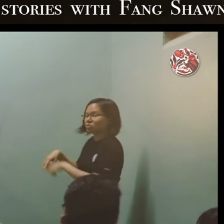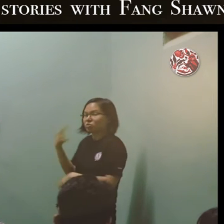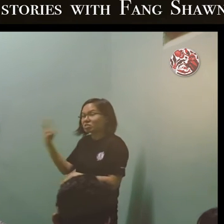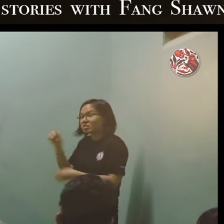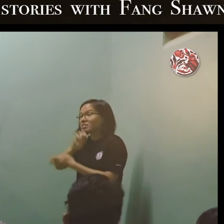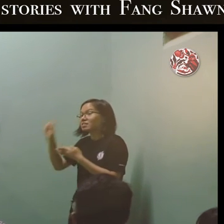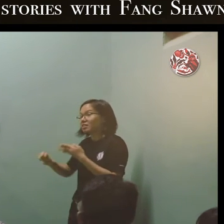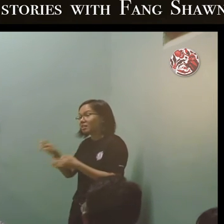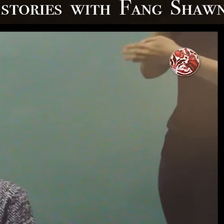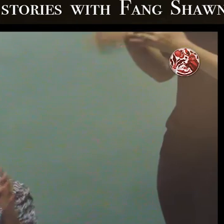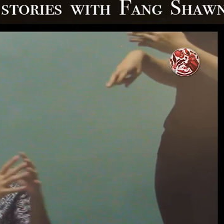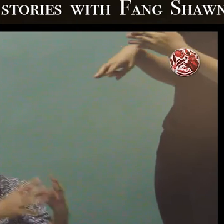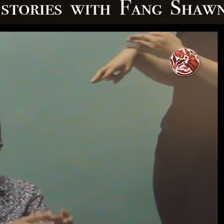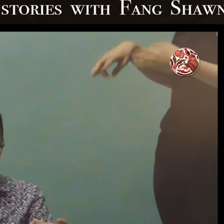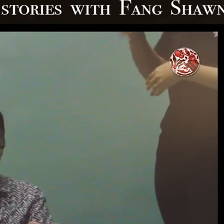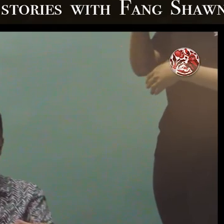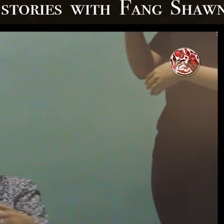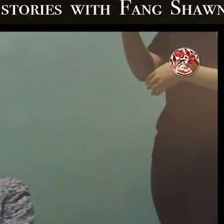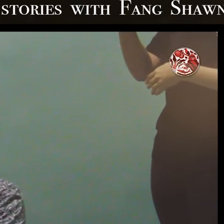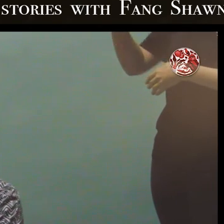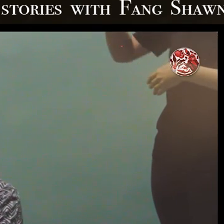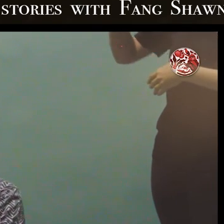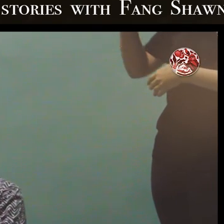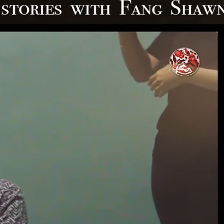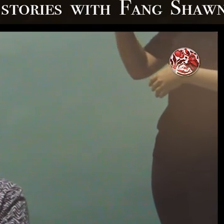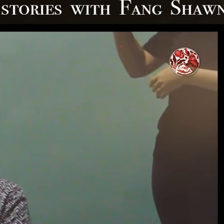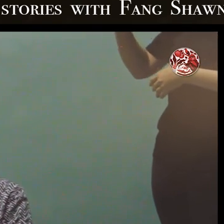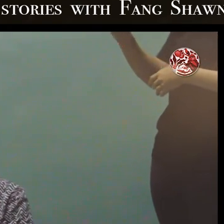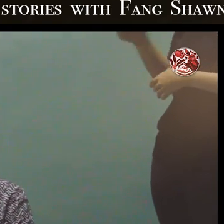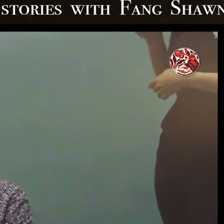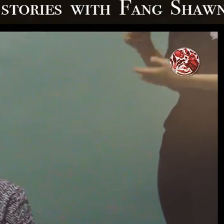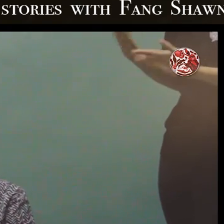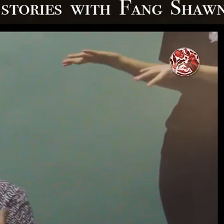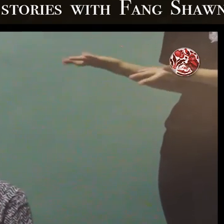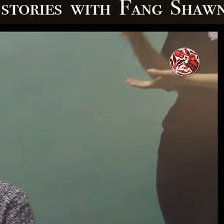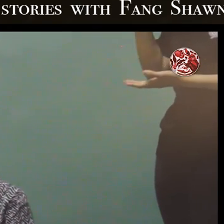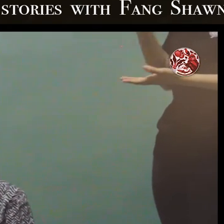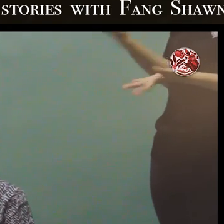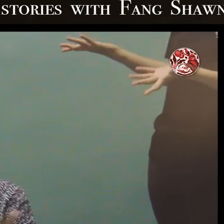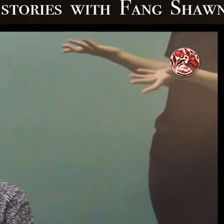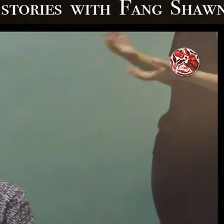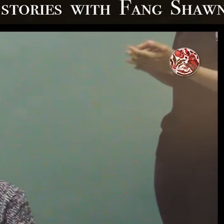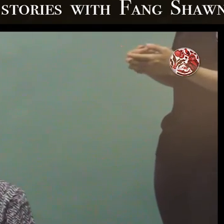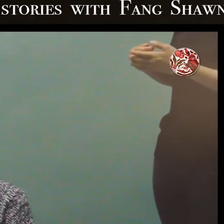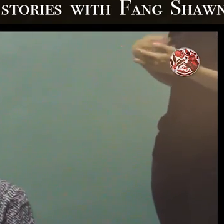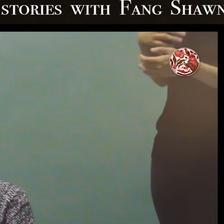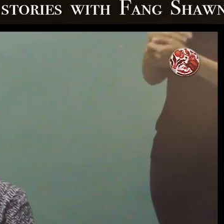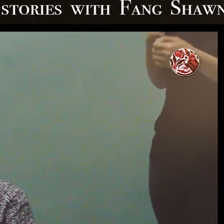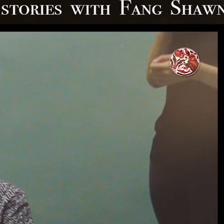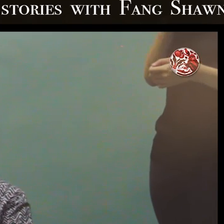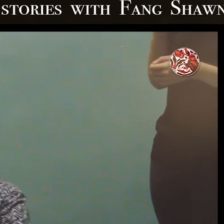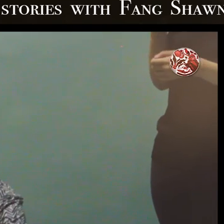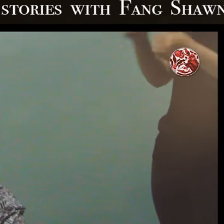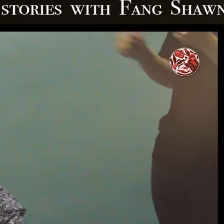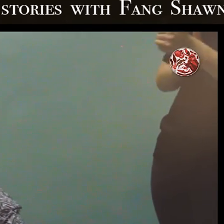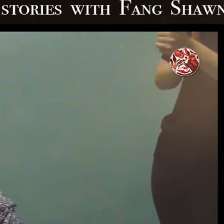a bit grey, right? There are certain things that are definitely wrong, definitely right, but there are also things where it's debatable, not so clear-cut. So